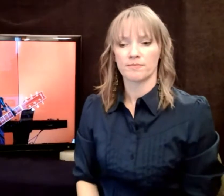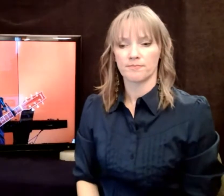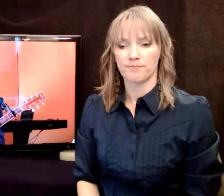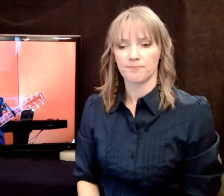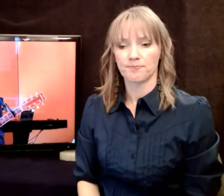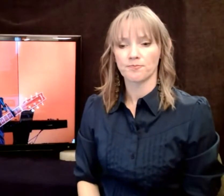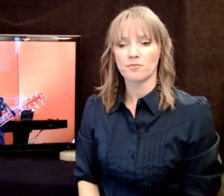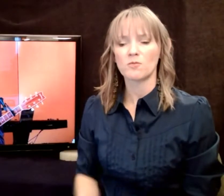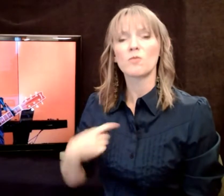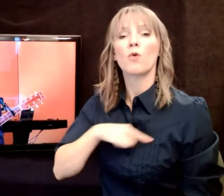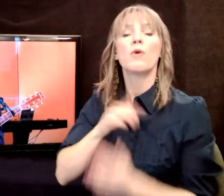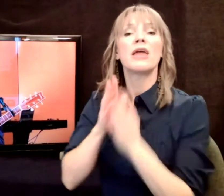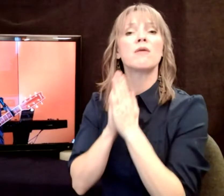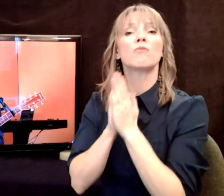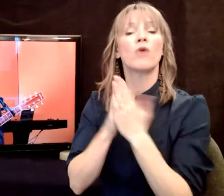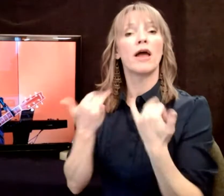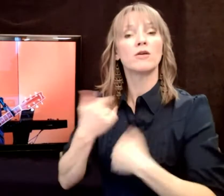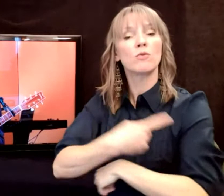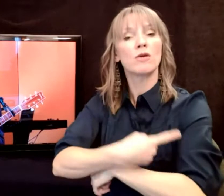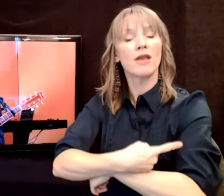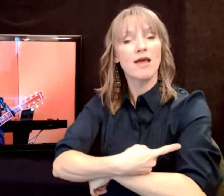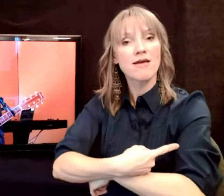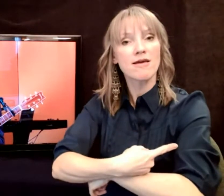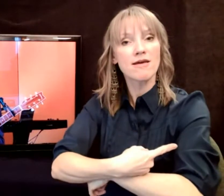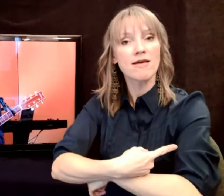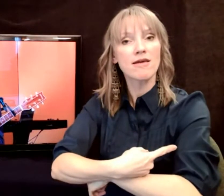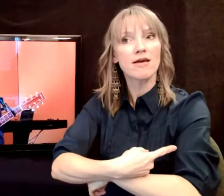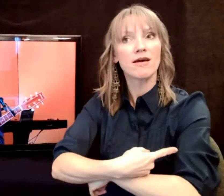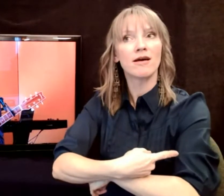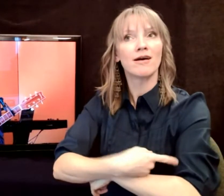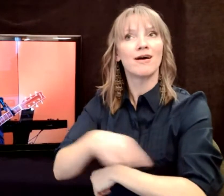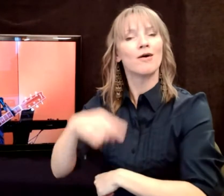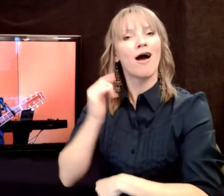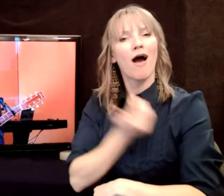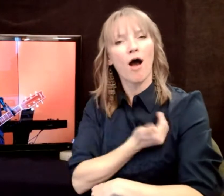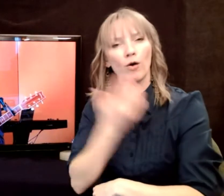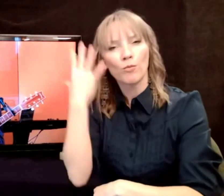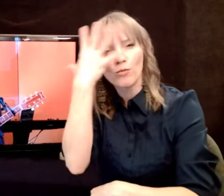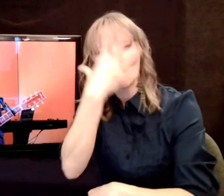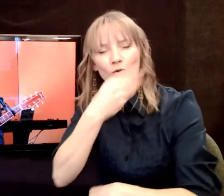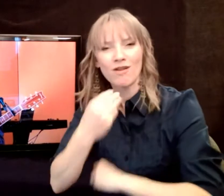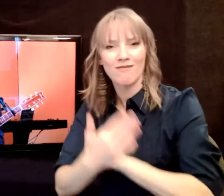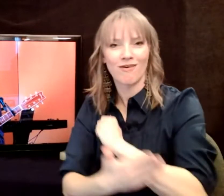We pray this day for this beautiful country of ours,